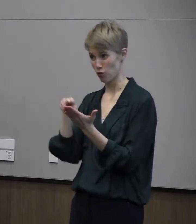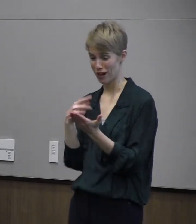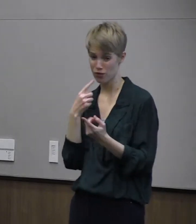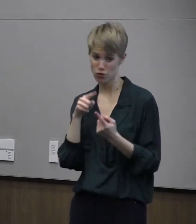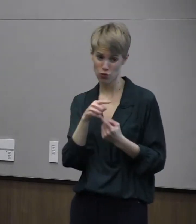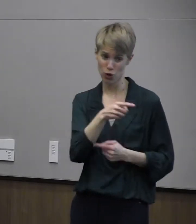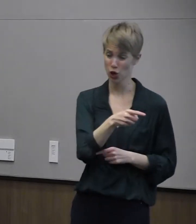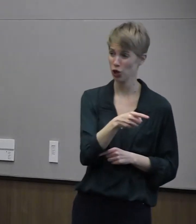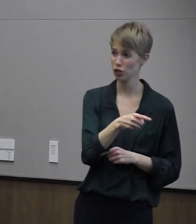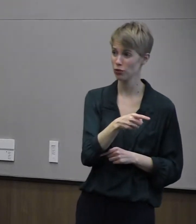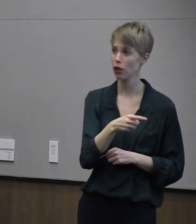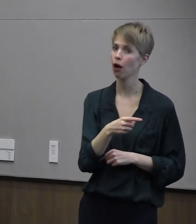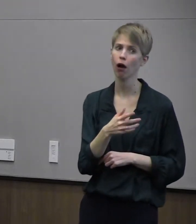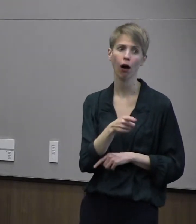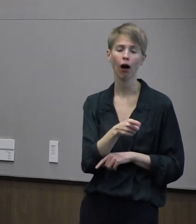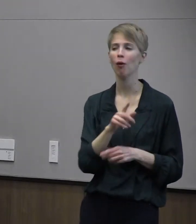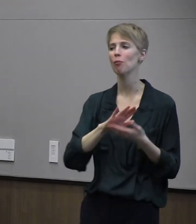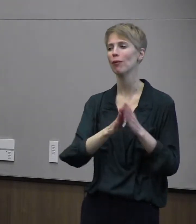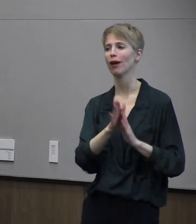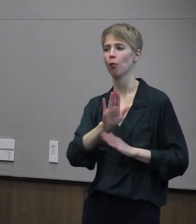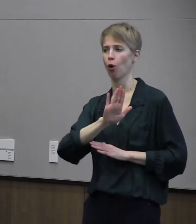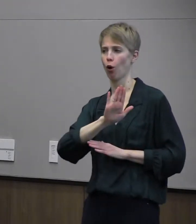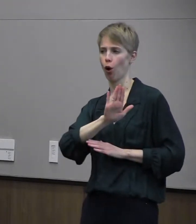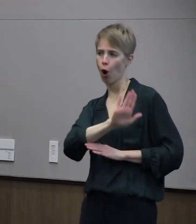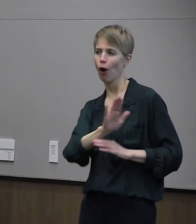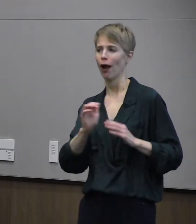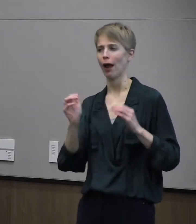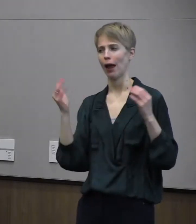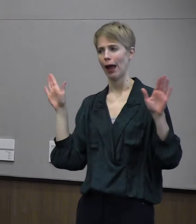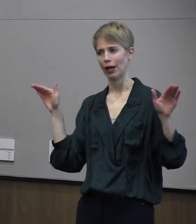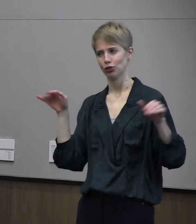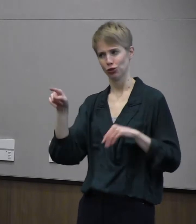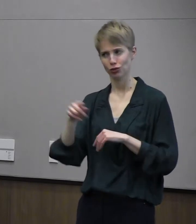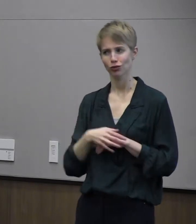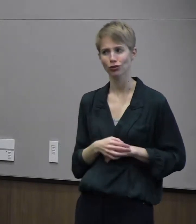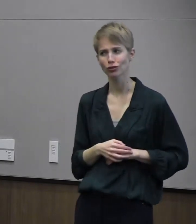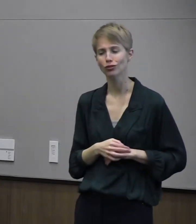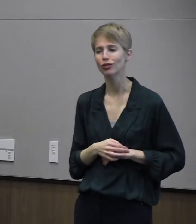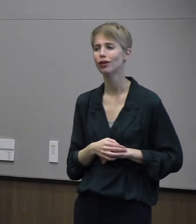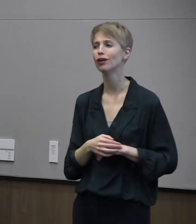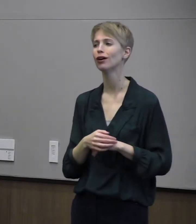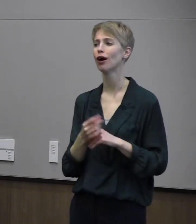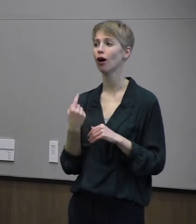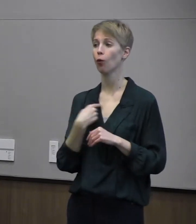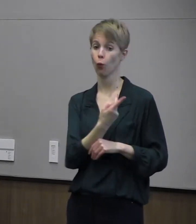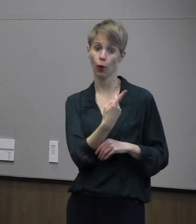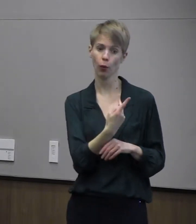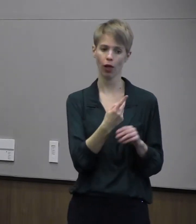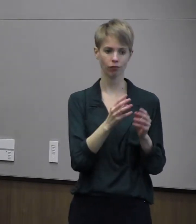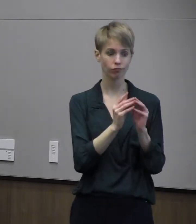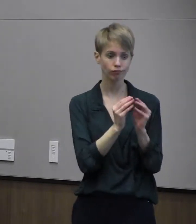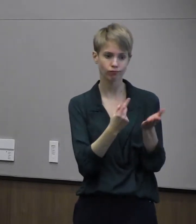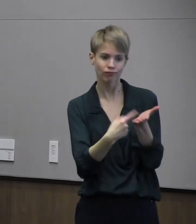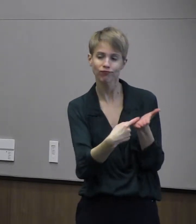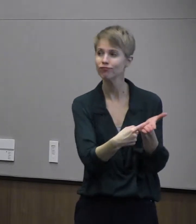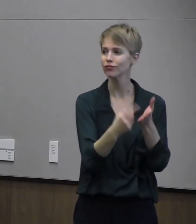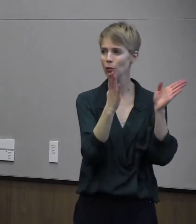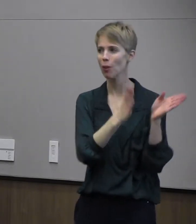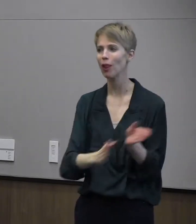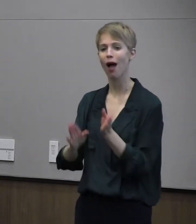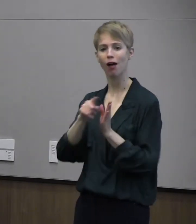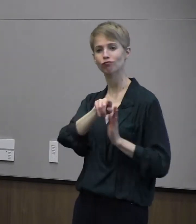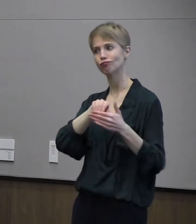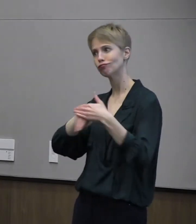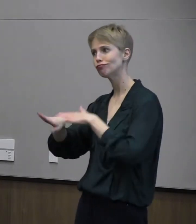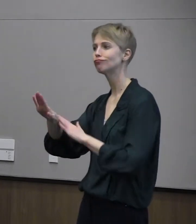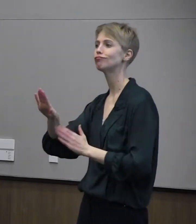you immediately became her leading angel. We began making plans for her to attend Ferris Institute the following summer of